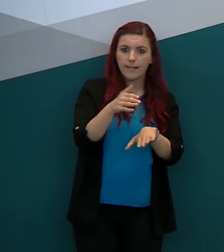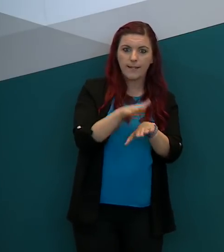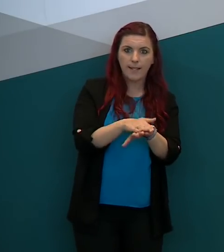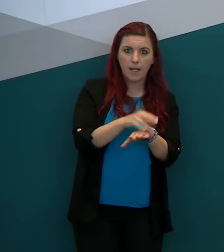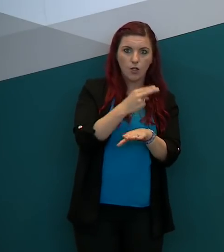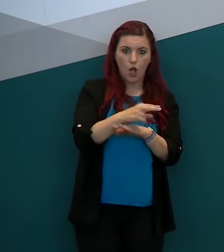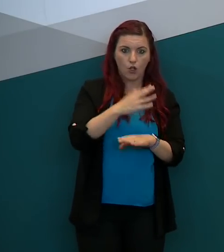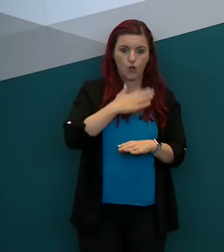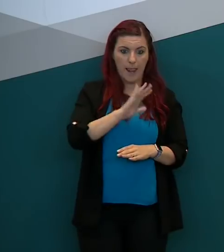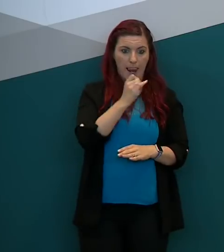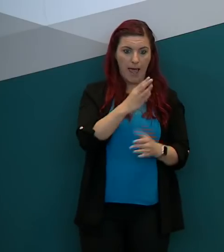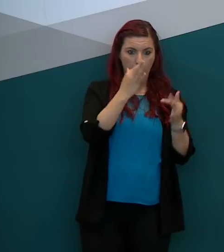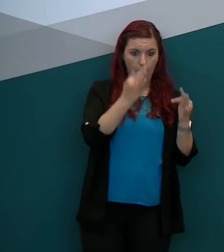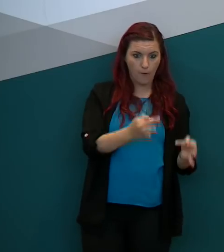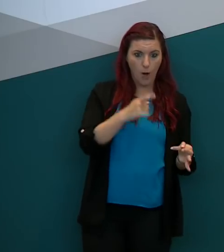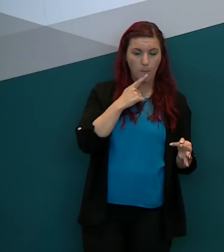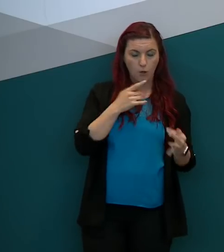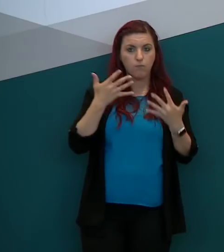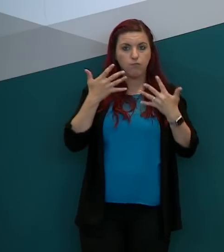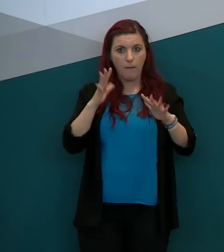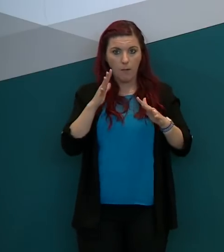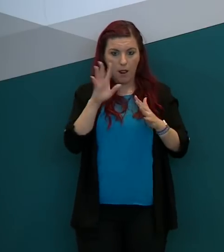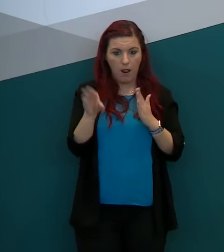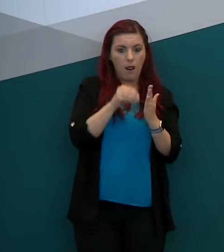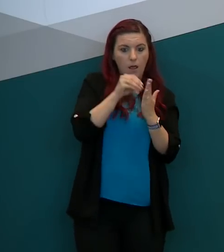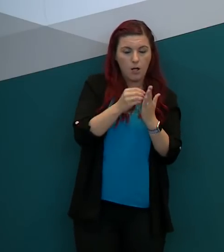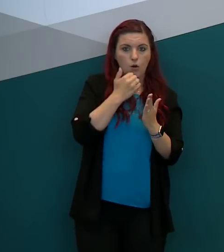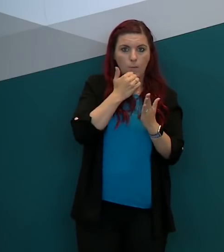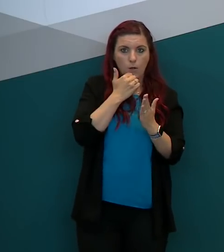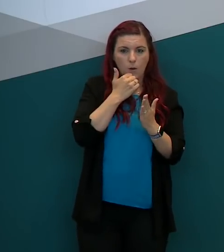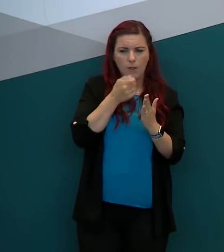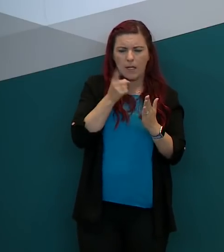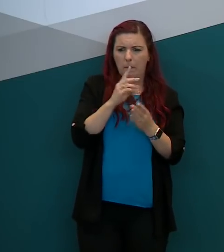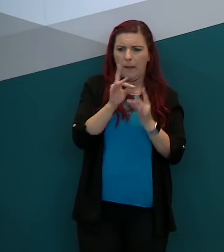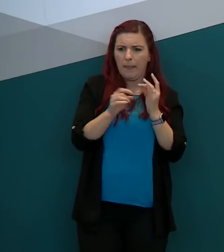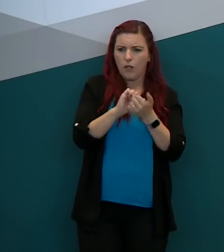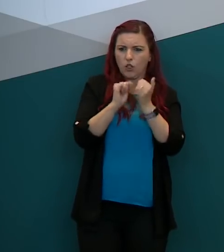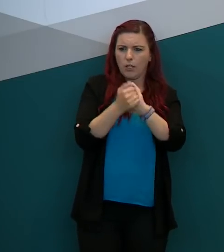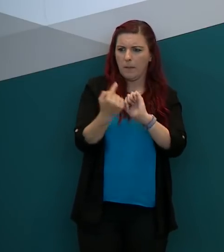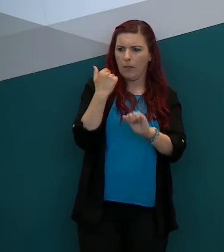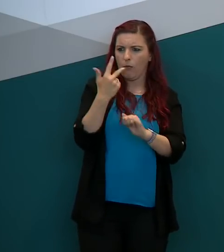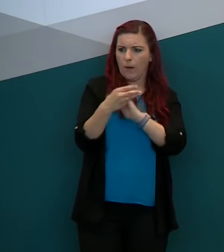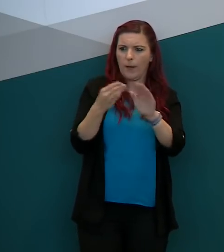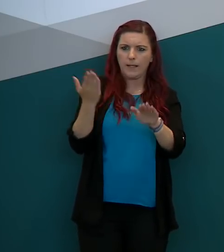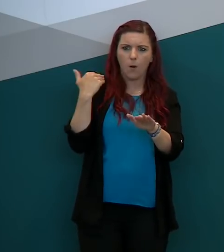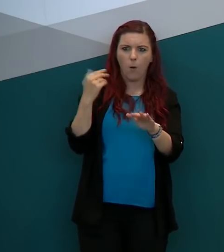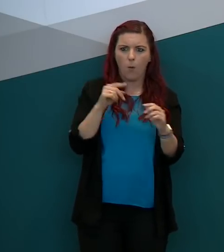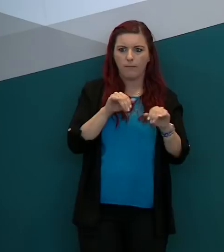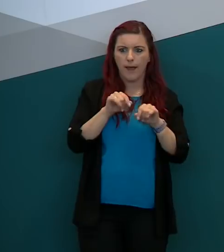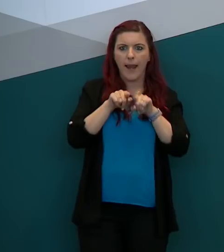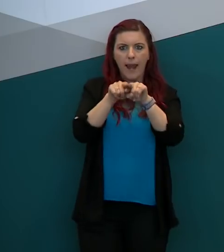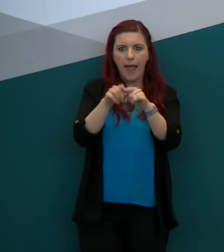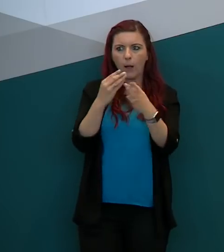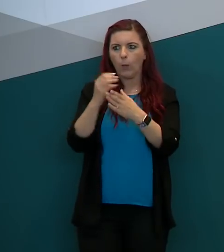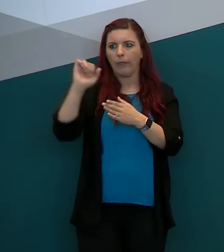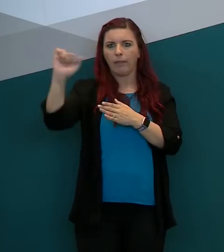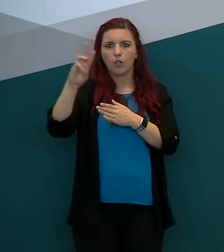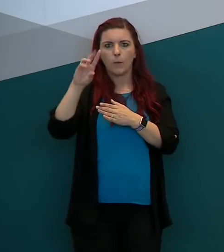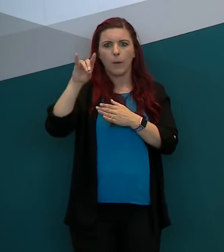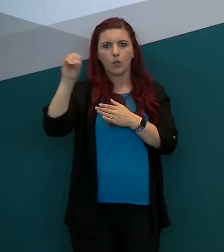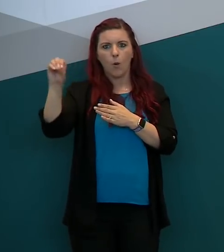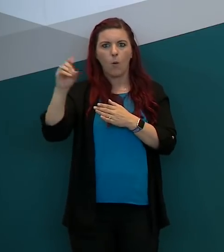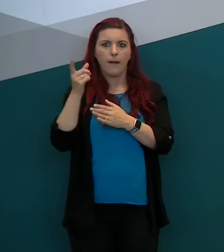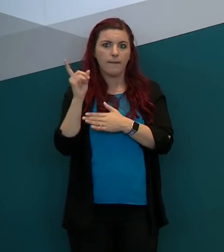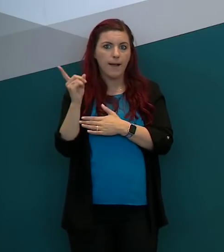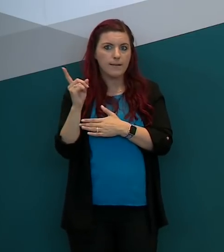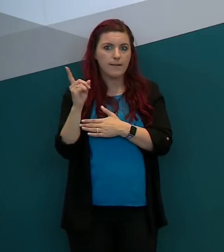not just lab confirmations, but probable, and we made that change about 3 weeks ago in line with the advice from the WHO.